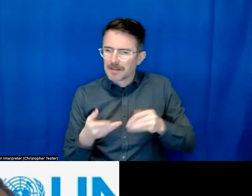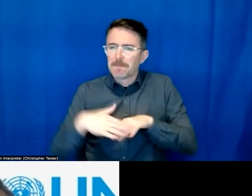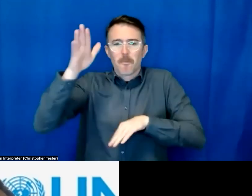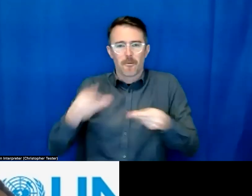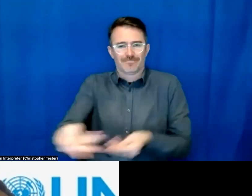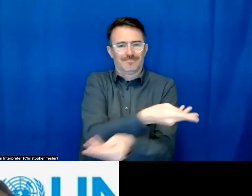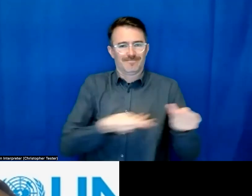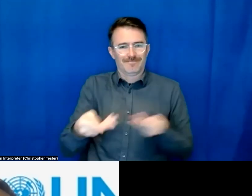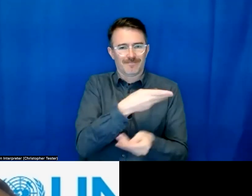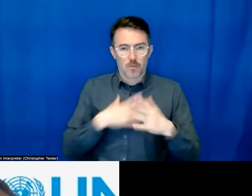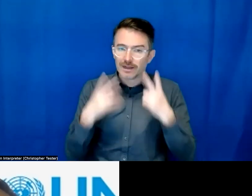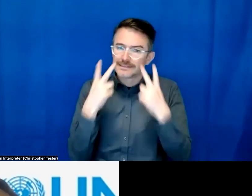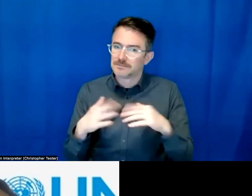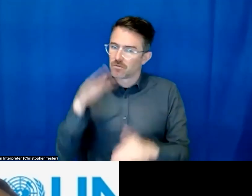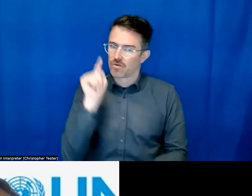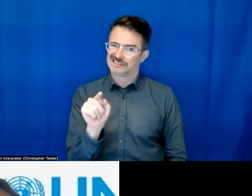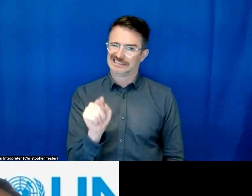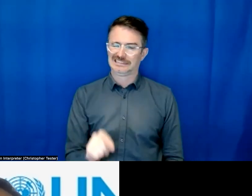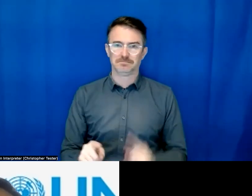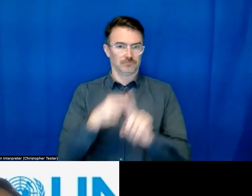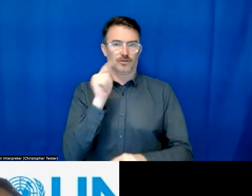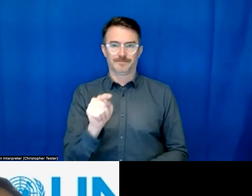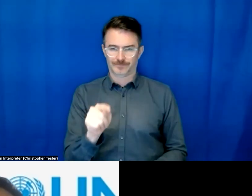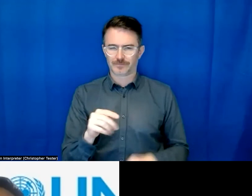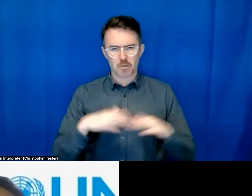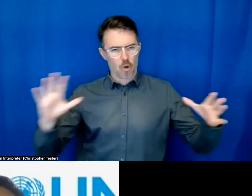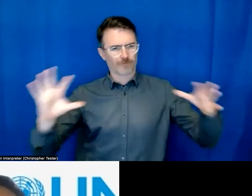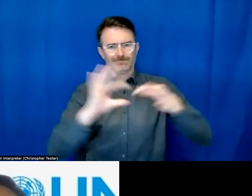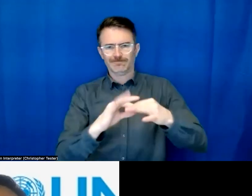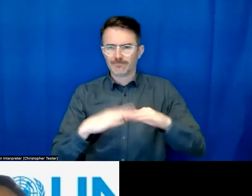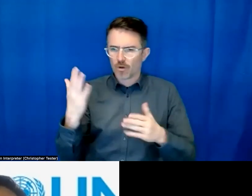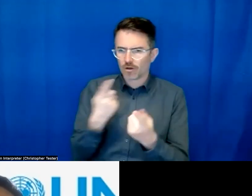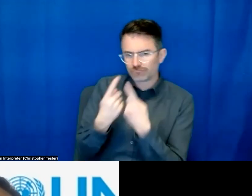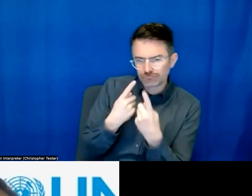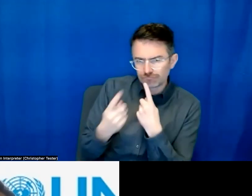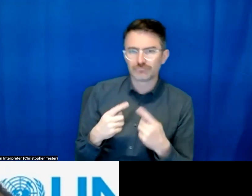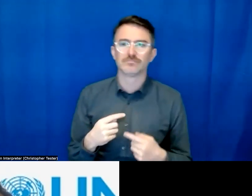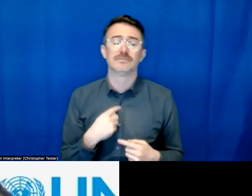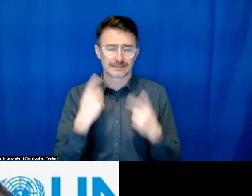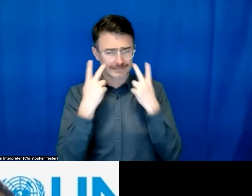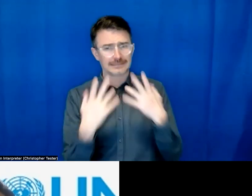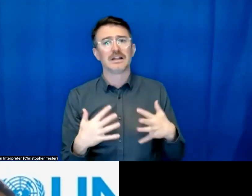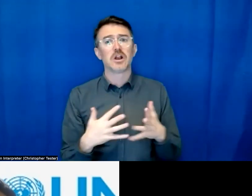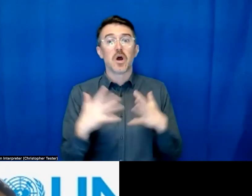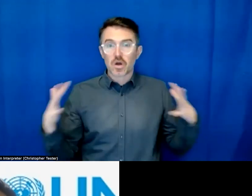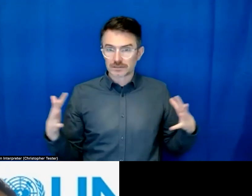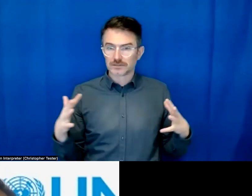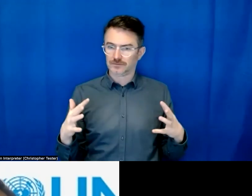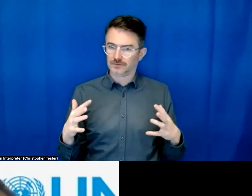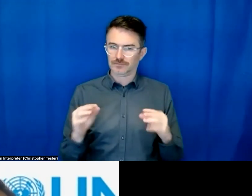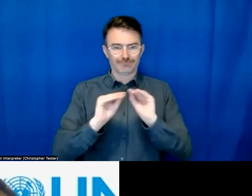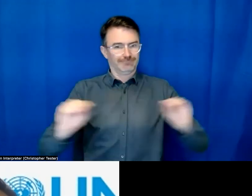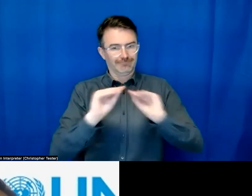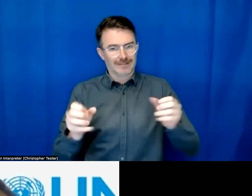them. And there is an element of strong capacity development are part of this climate finance as well,